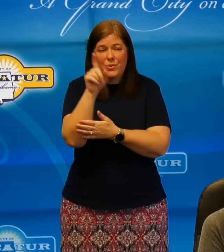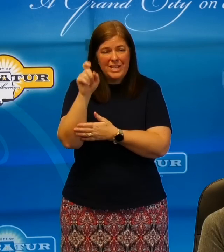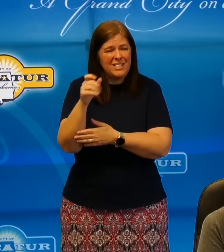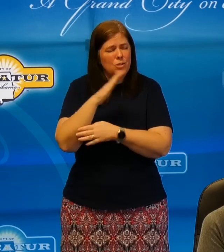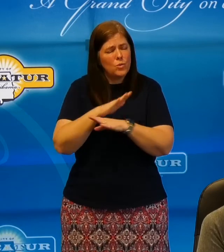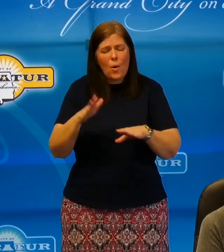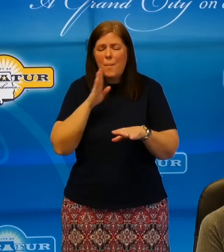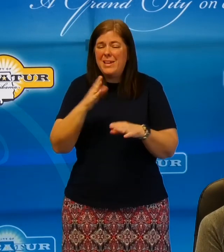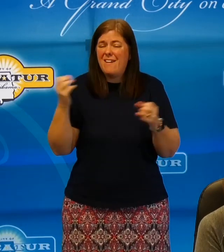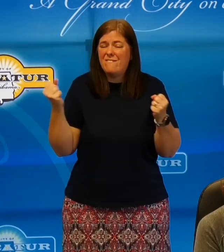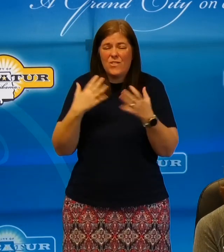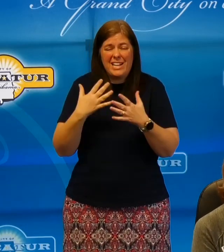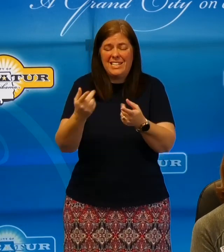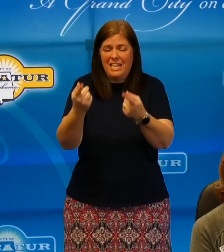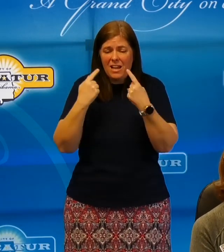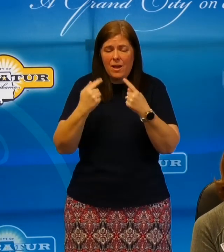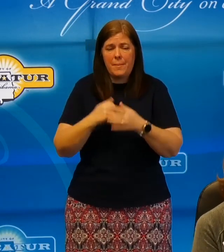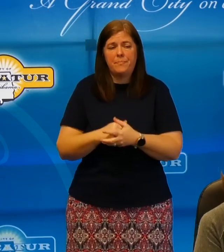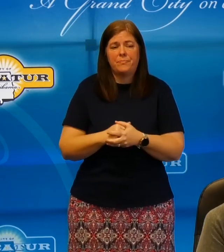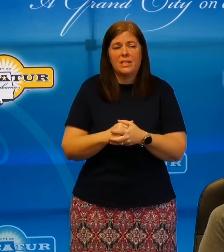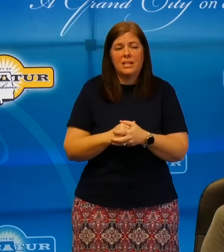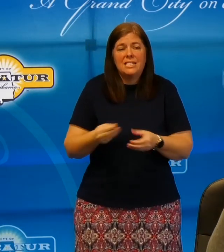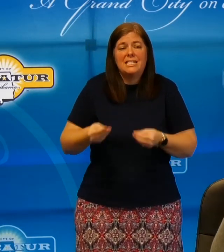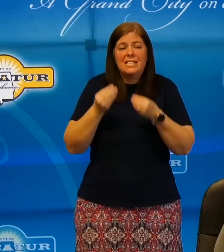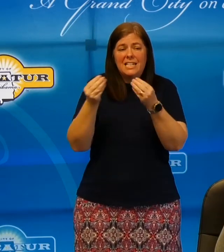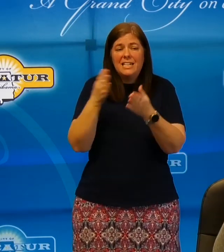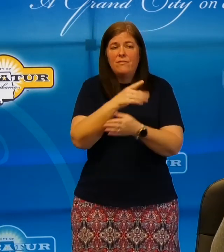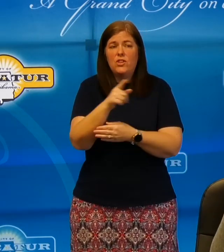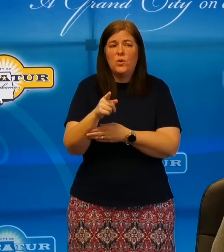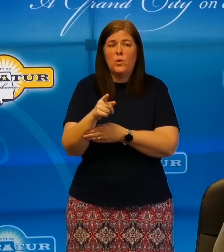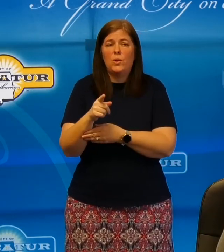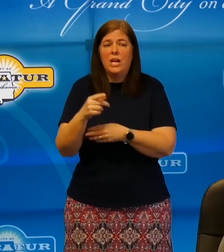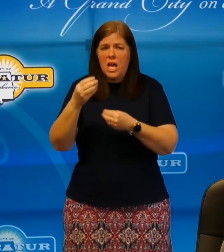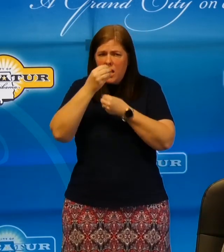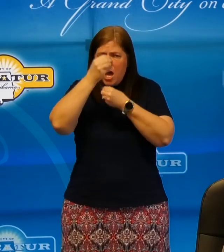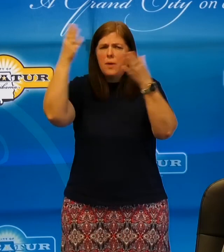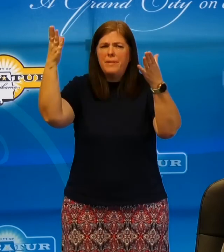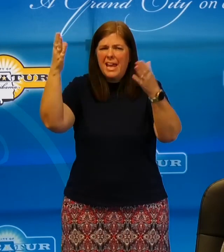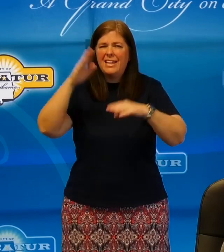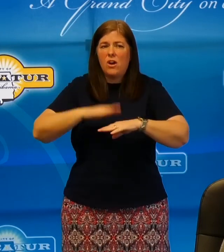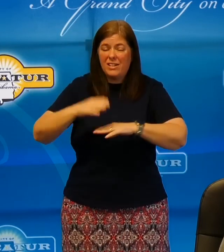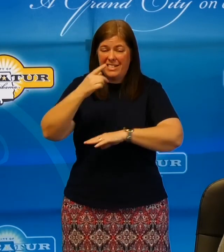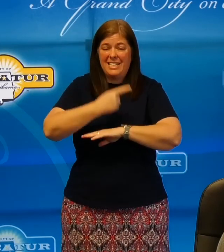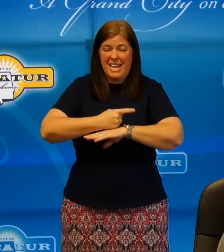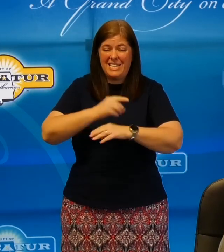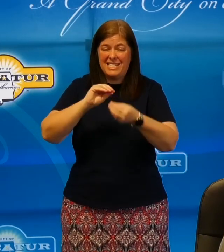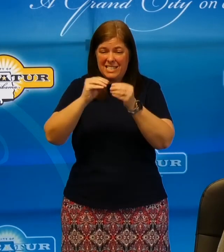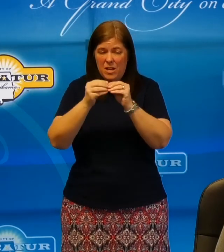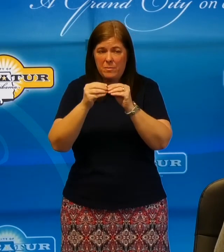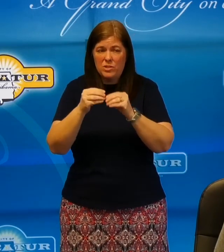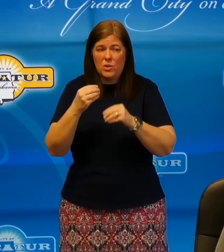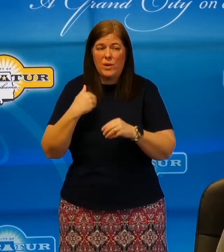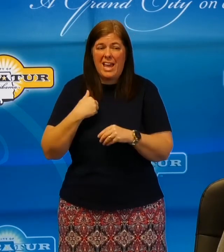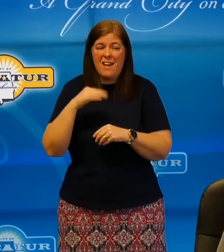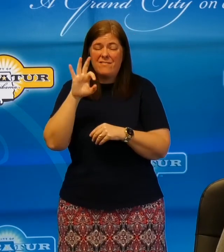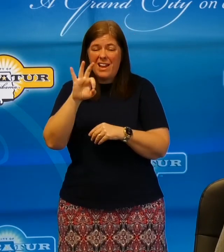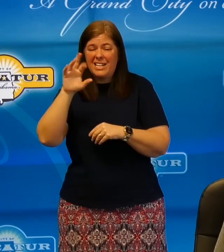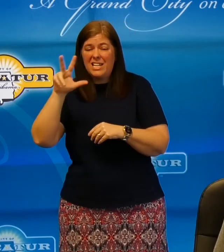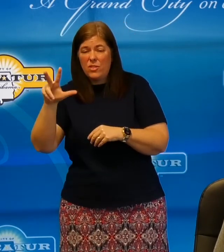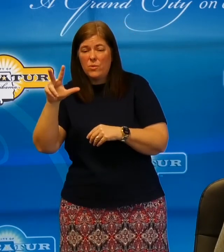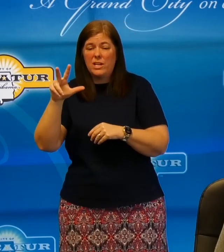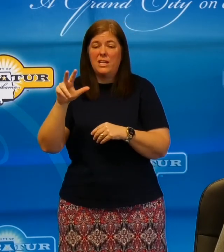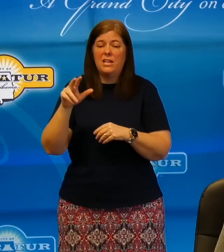come. Just to give you an update on today's numbers, we have 93